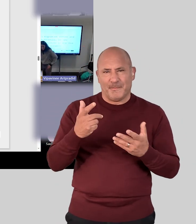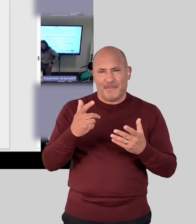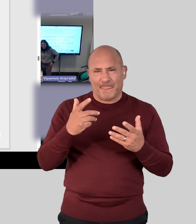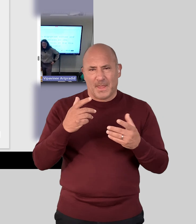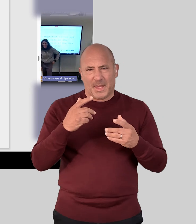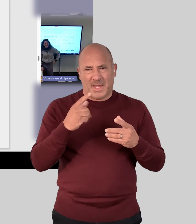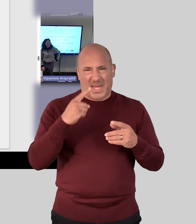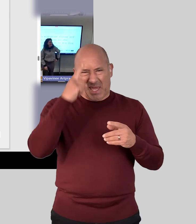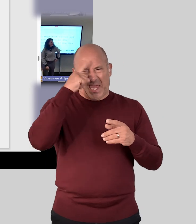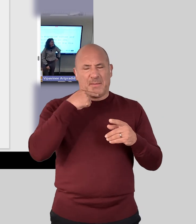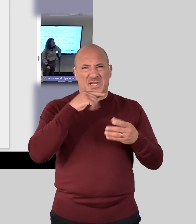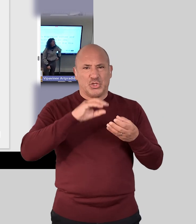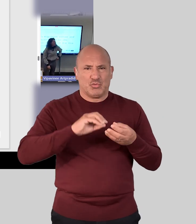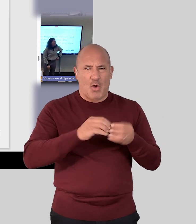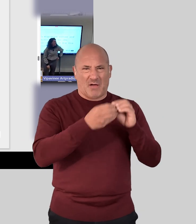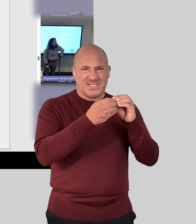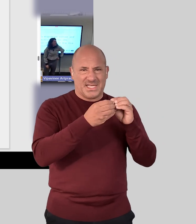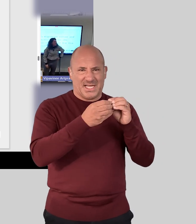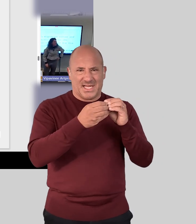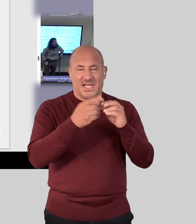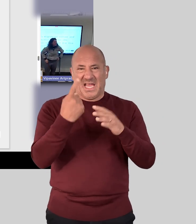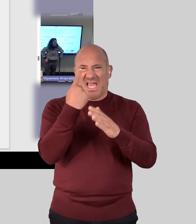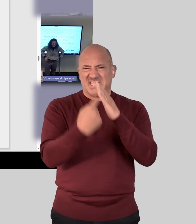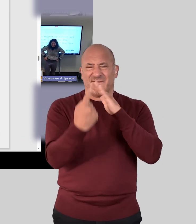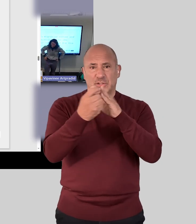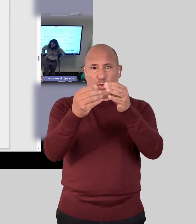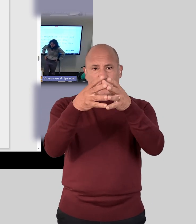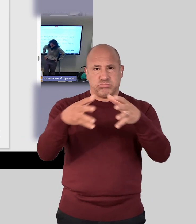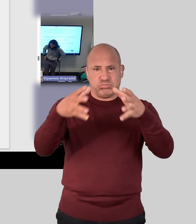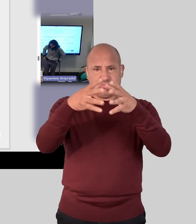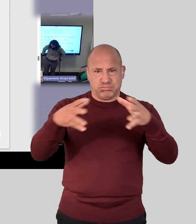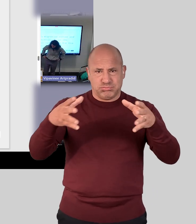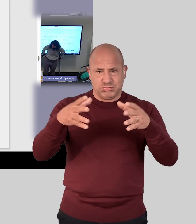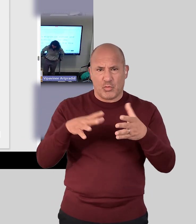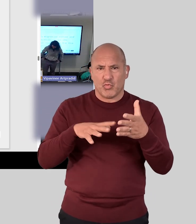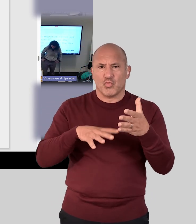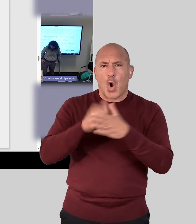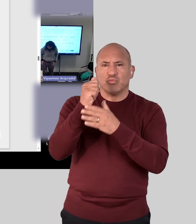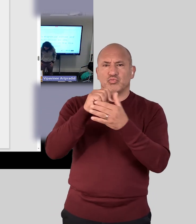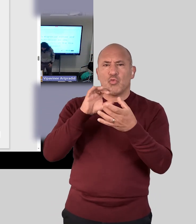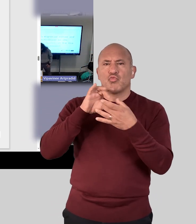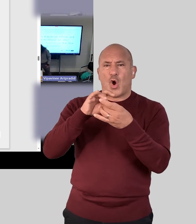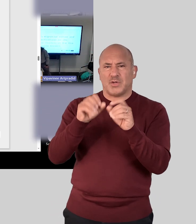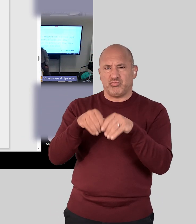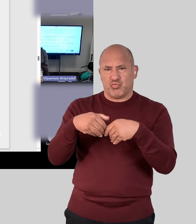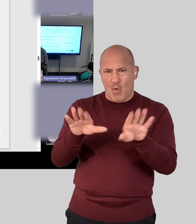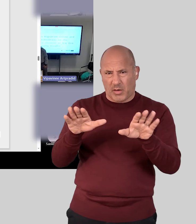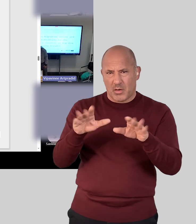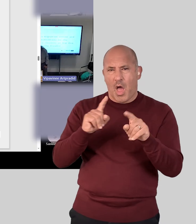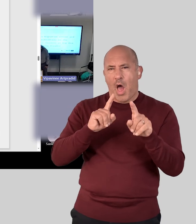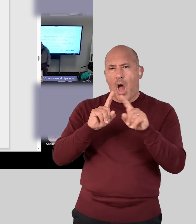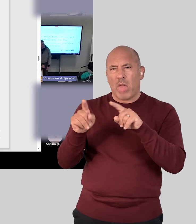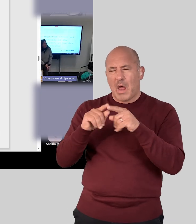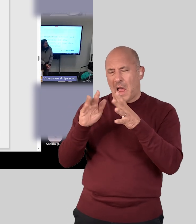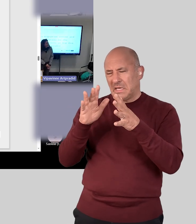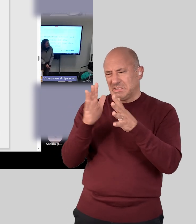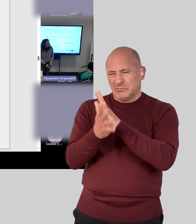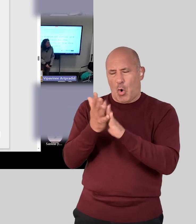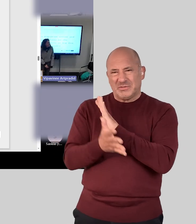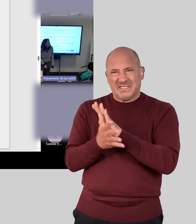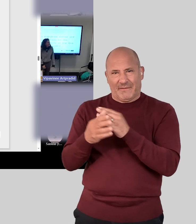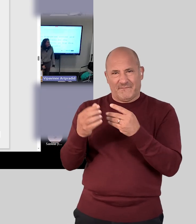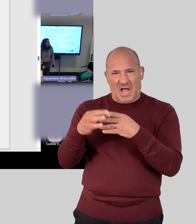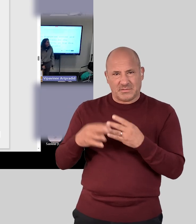chatting. So Lucy wrote image crafting, rise of individualism, or the rise of